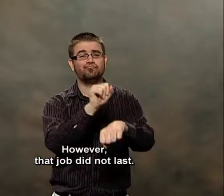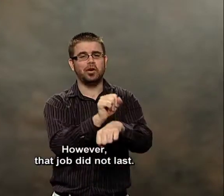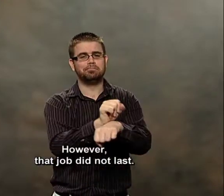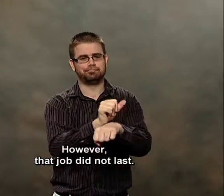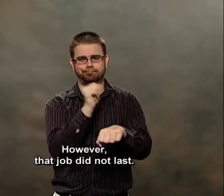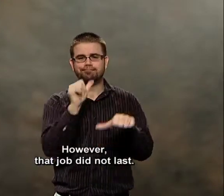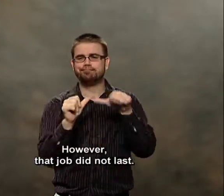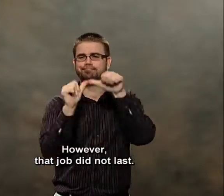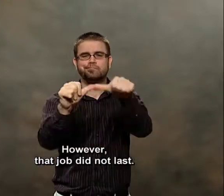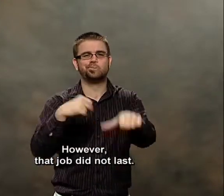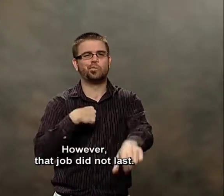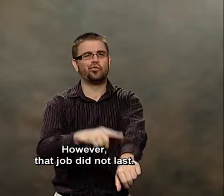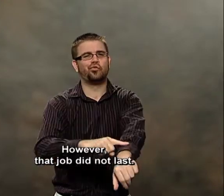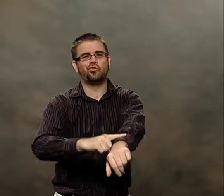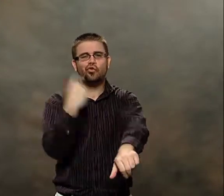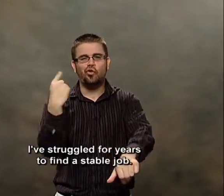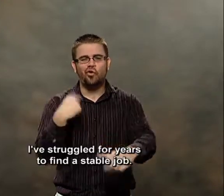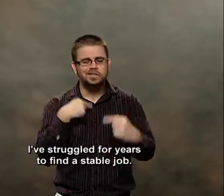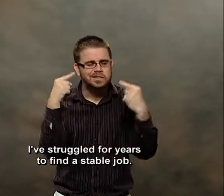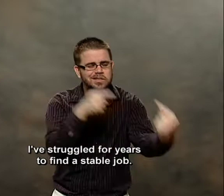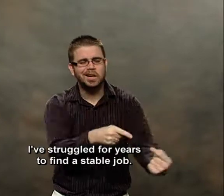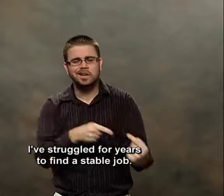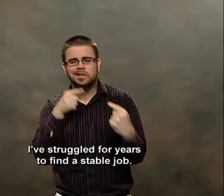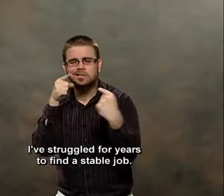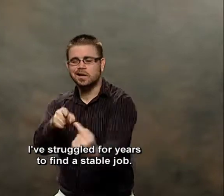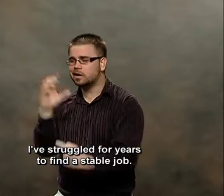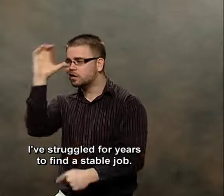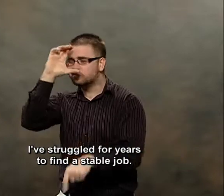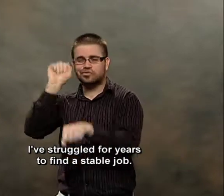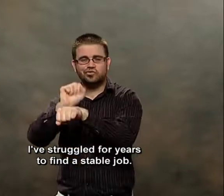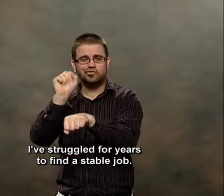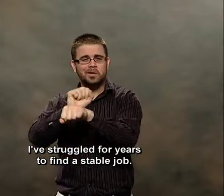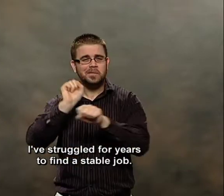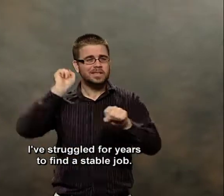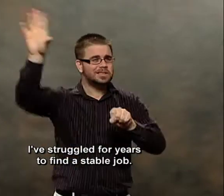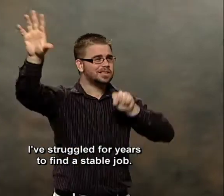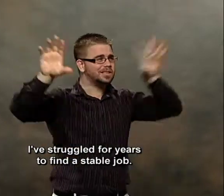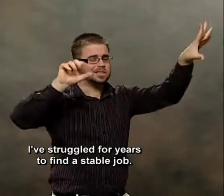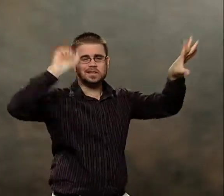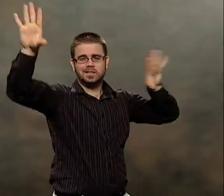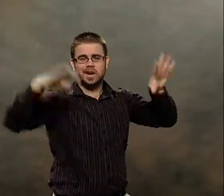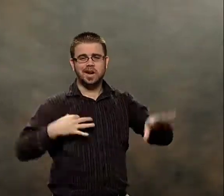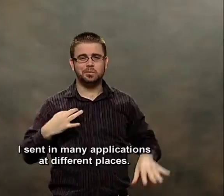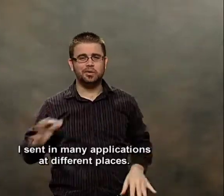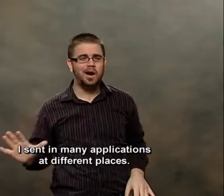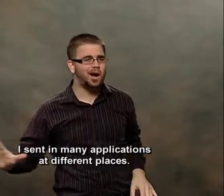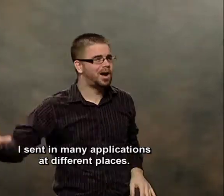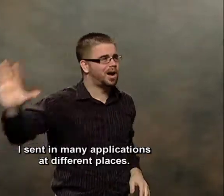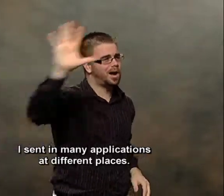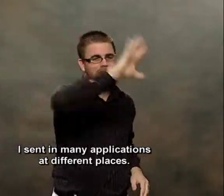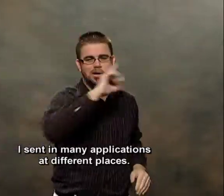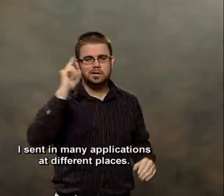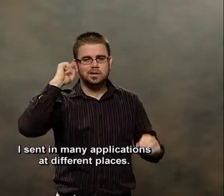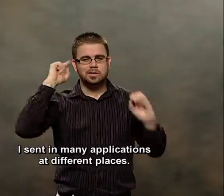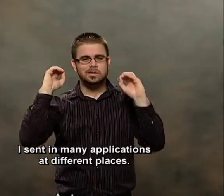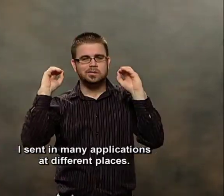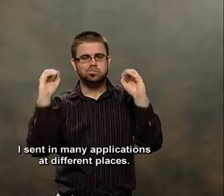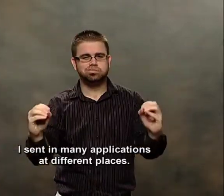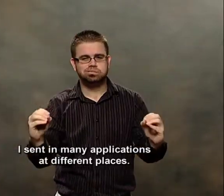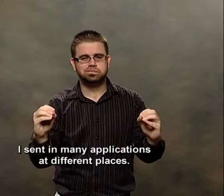job did not last. I struggled for years to find a stable job. I sent in many applications to different